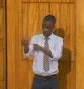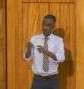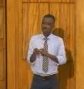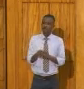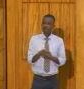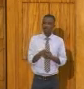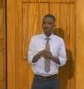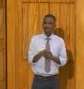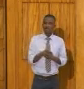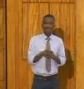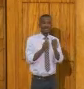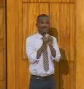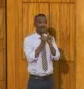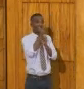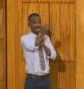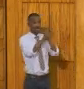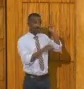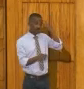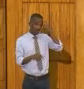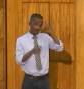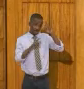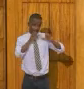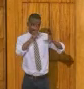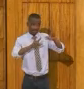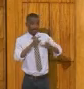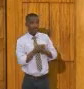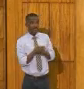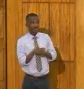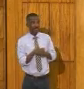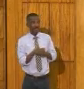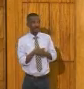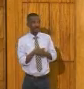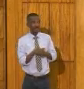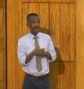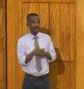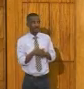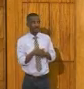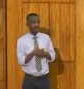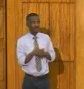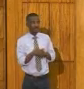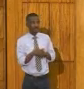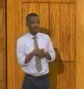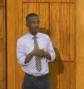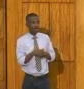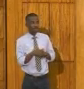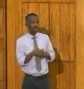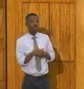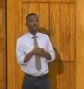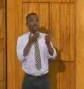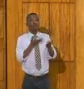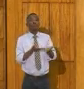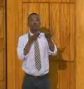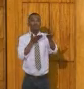my samples to travel several kilometers, at times up to 1,000 kilometers for testing. So we